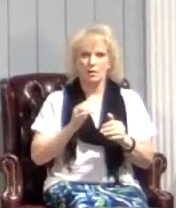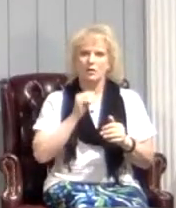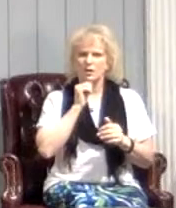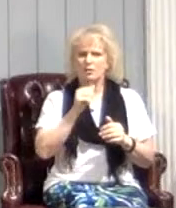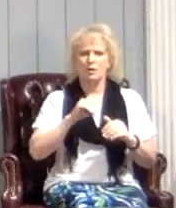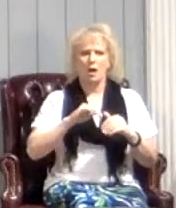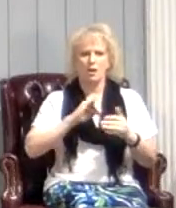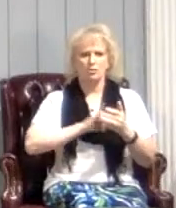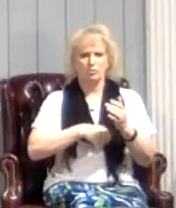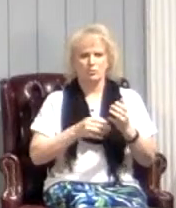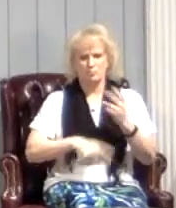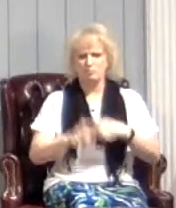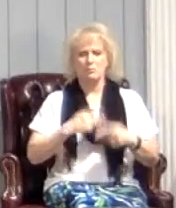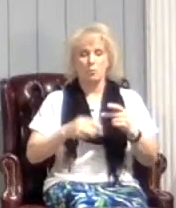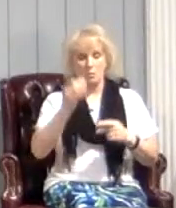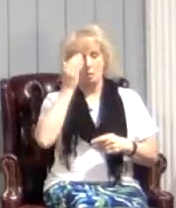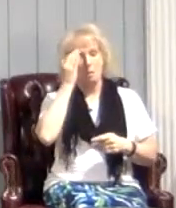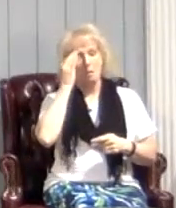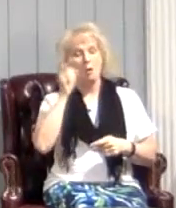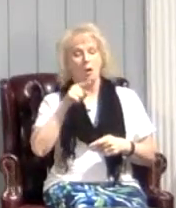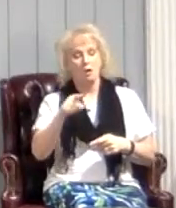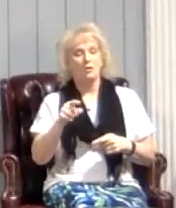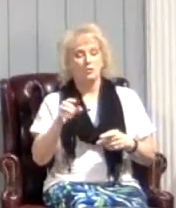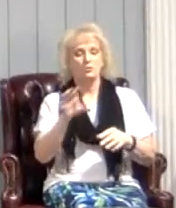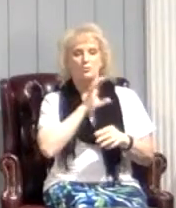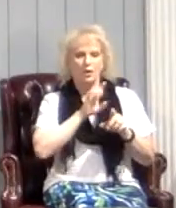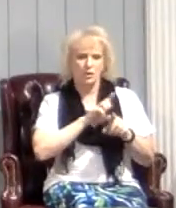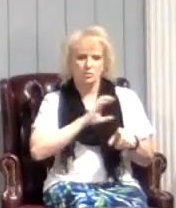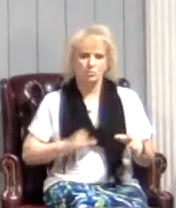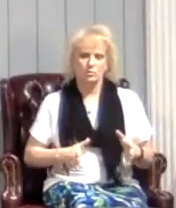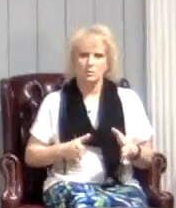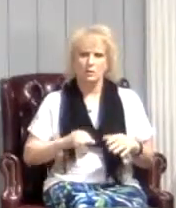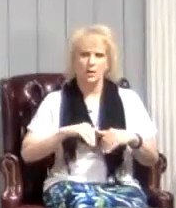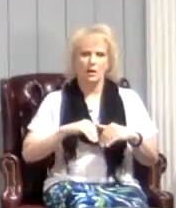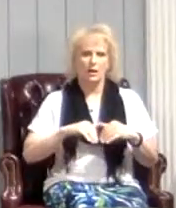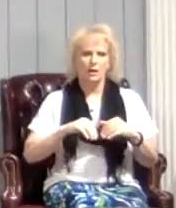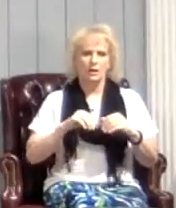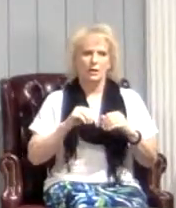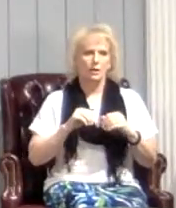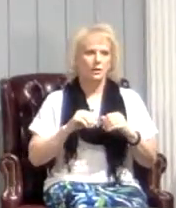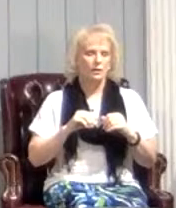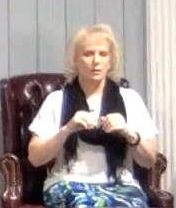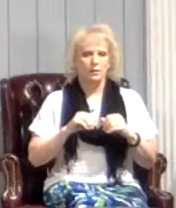know of you as a Christian. How is your relationship with God?